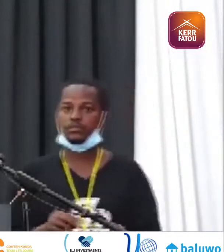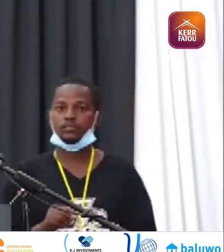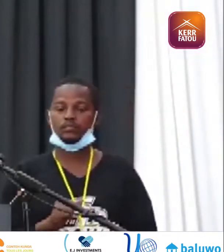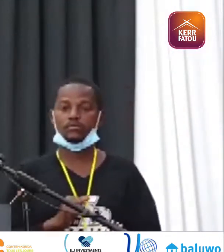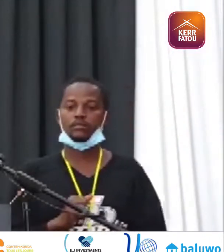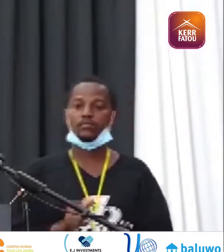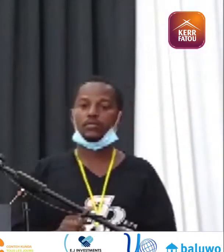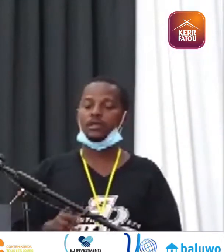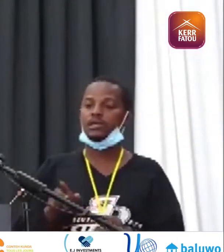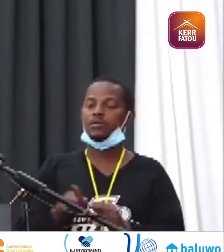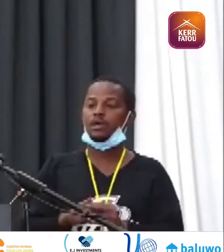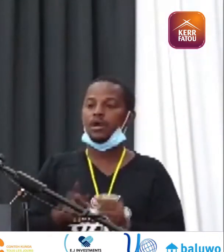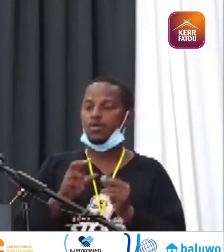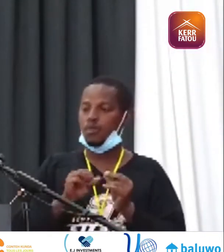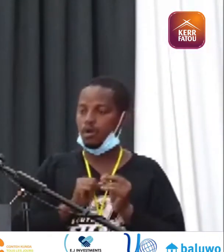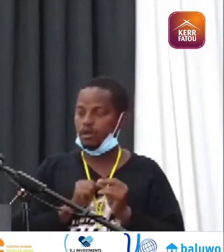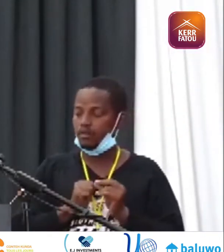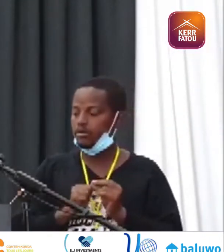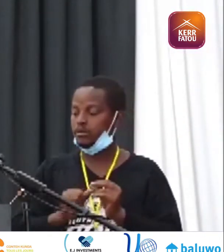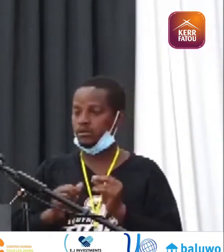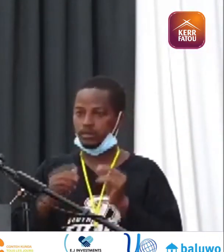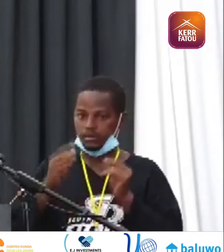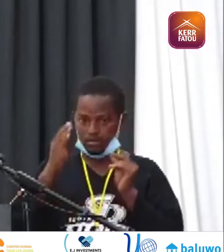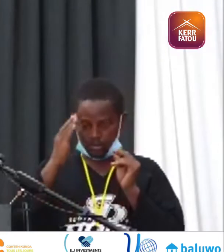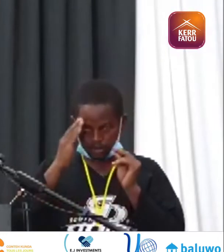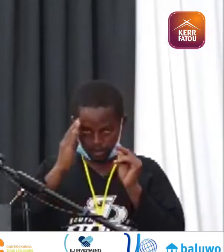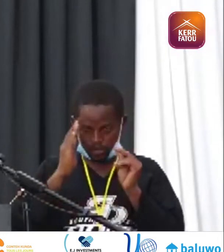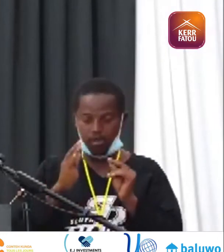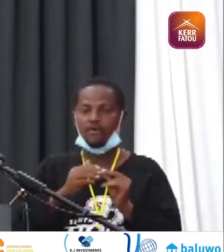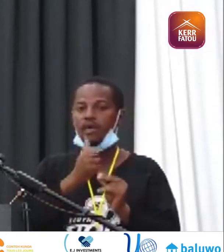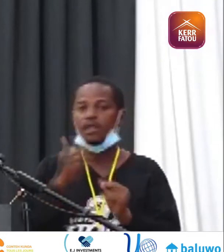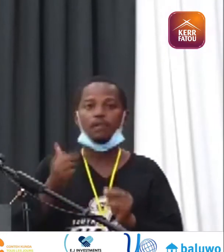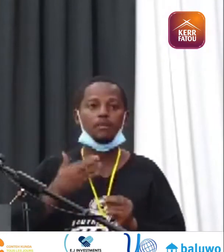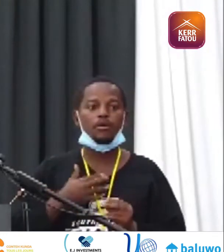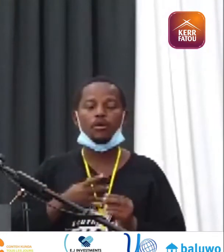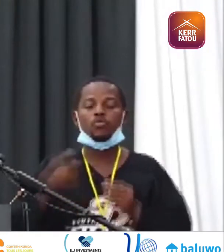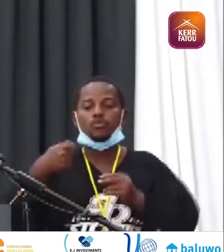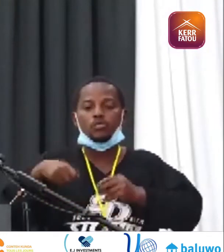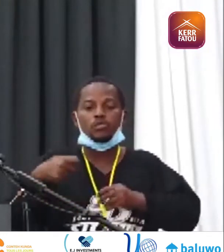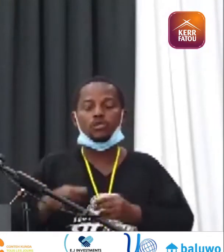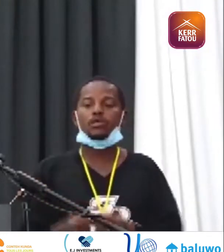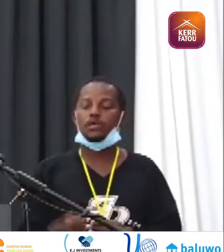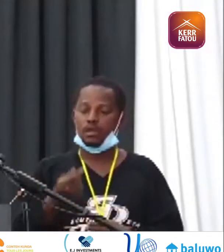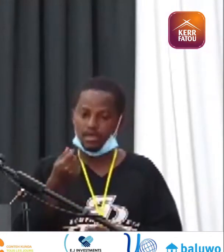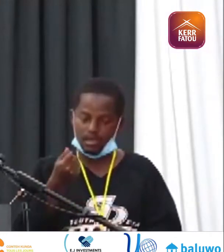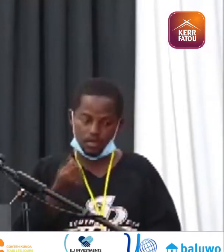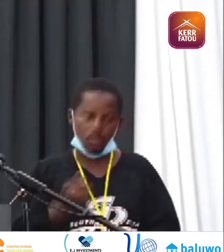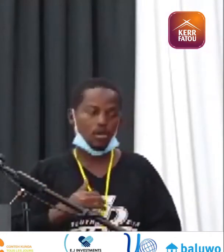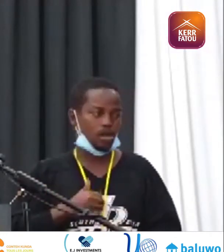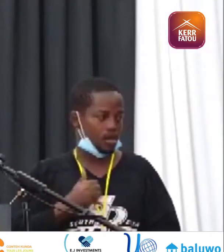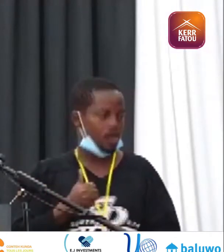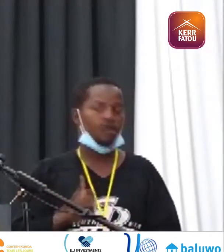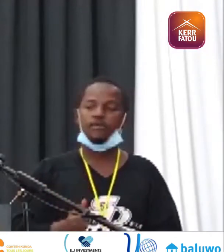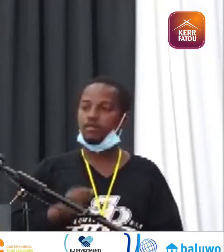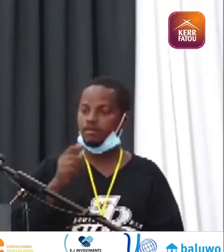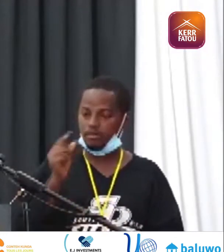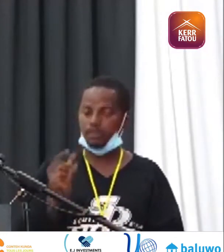I also want to acknowledge here every individual's contribution in cars or kind to the